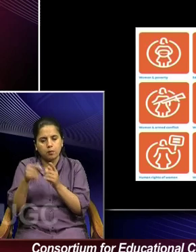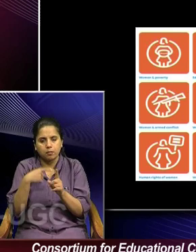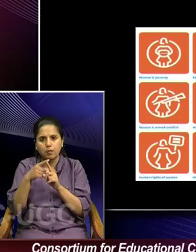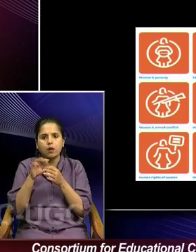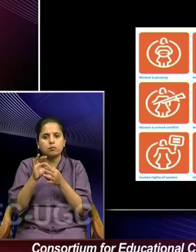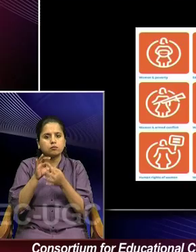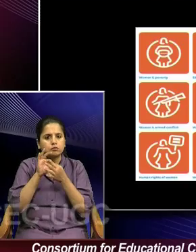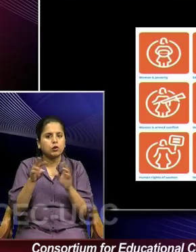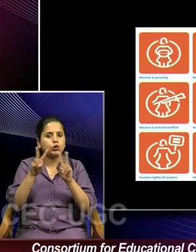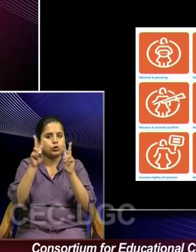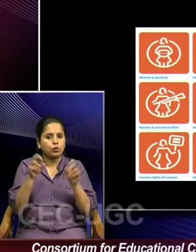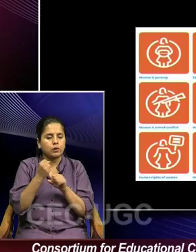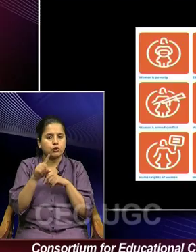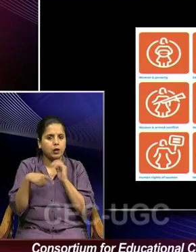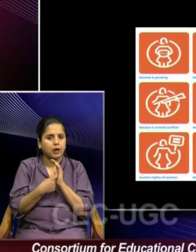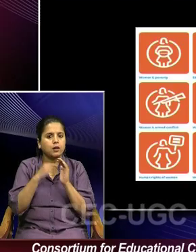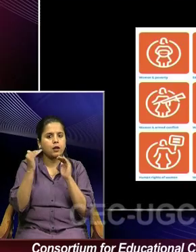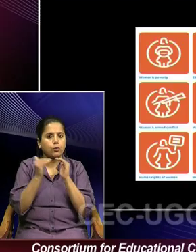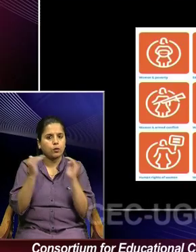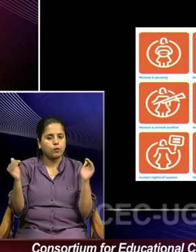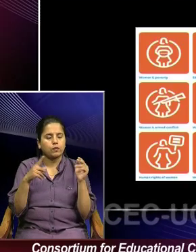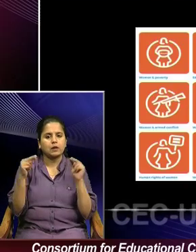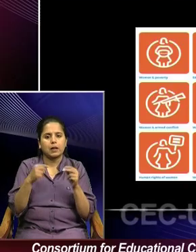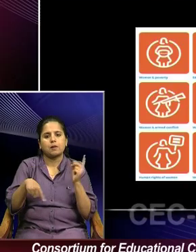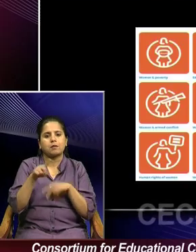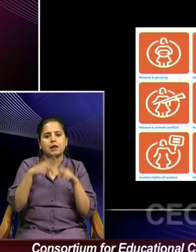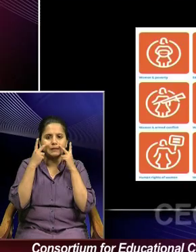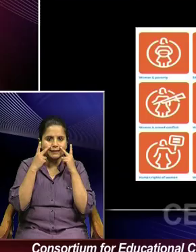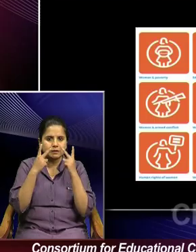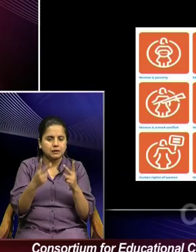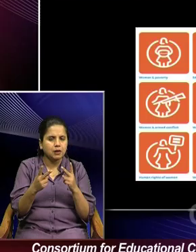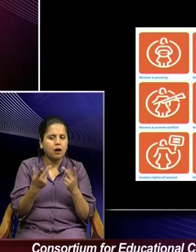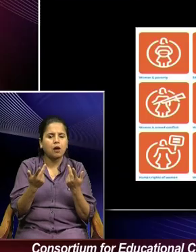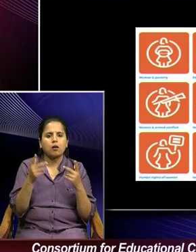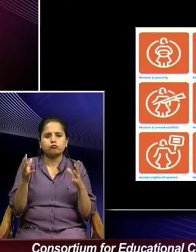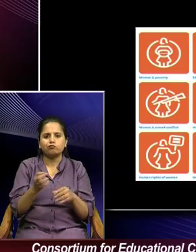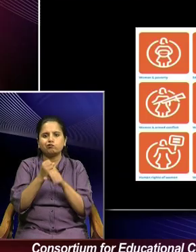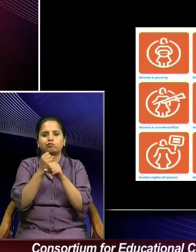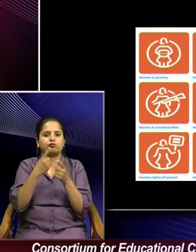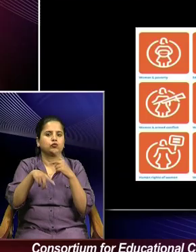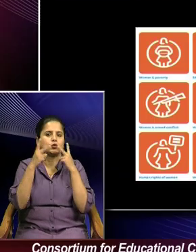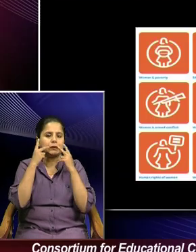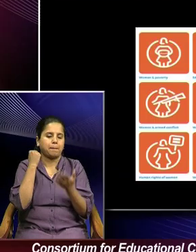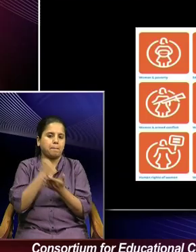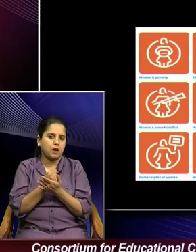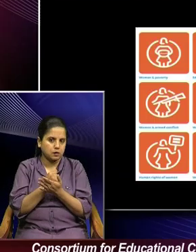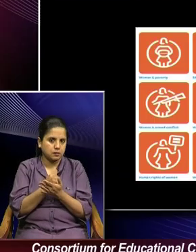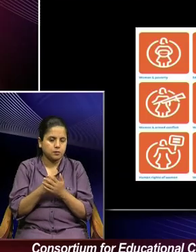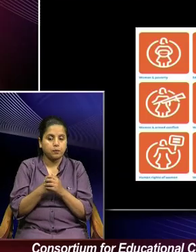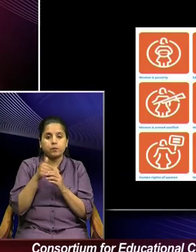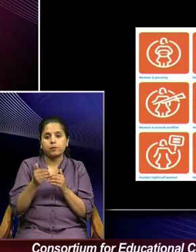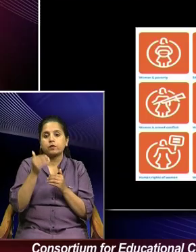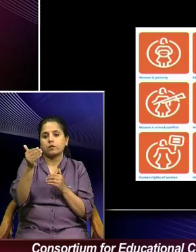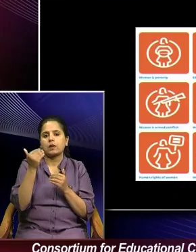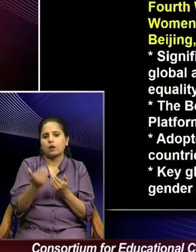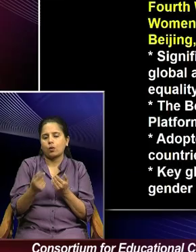related issue of gender equality needs to be seen in a very comprehensive framework. Moving